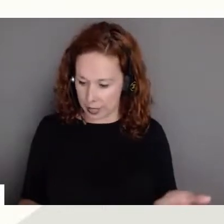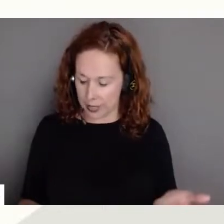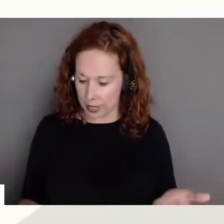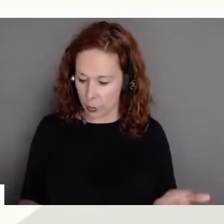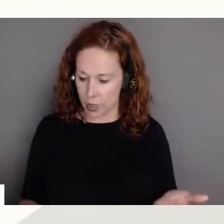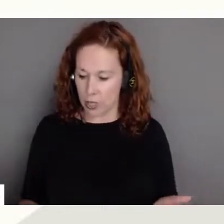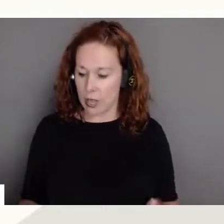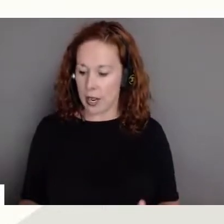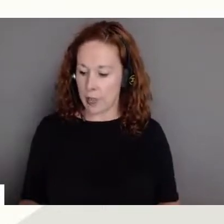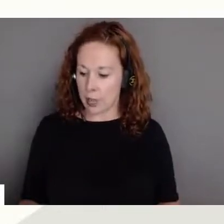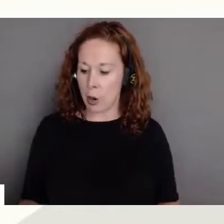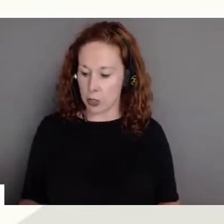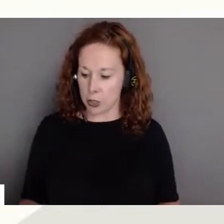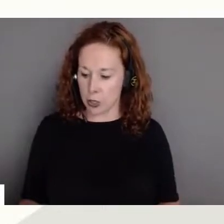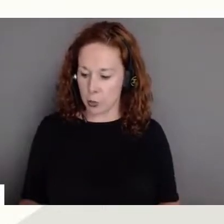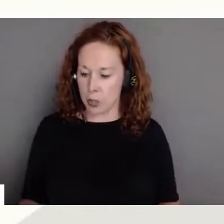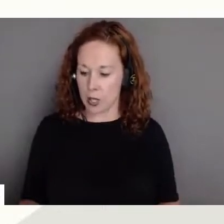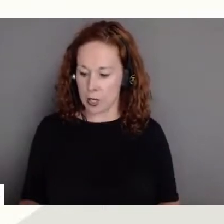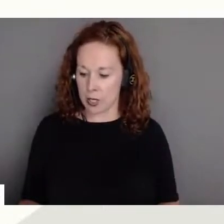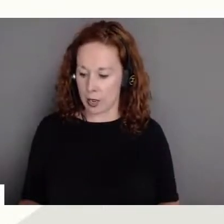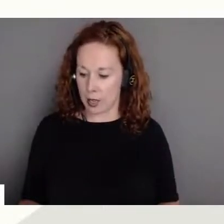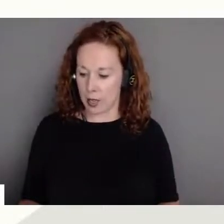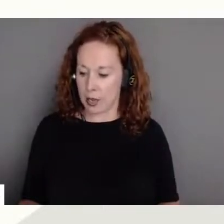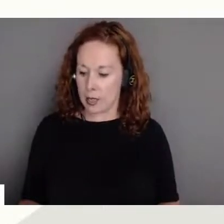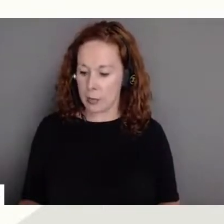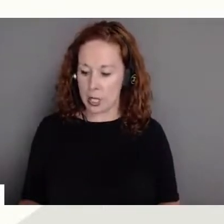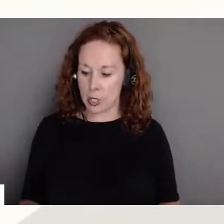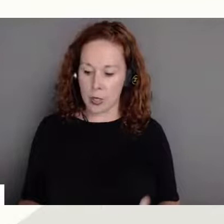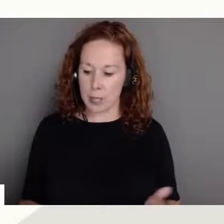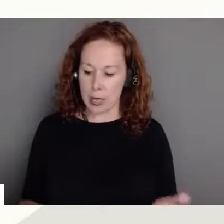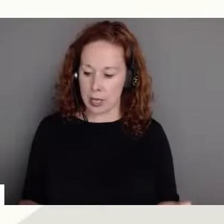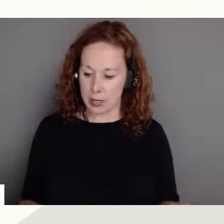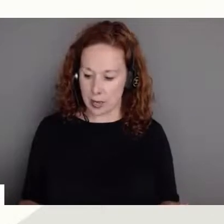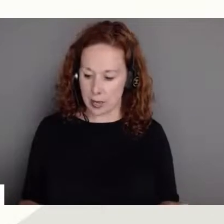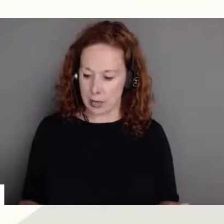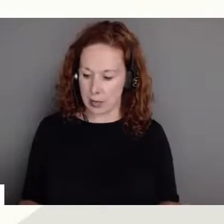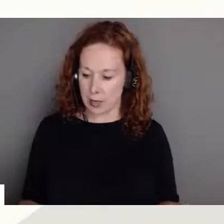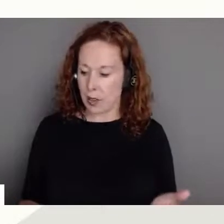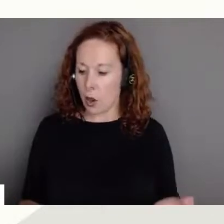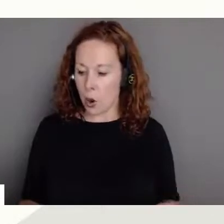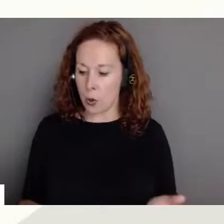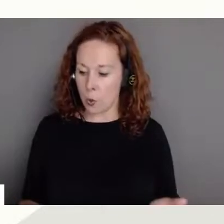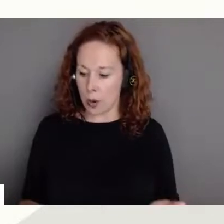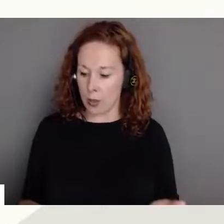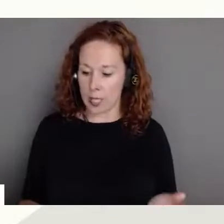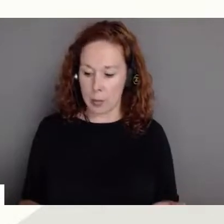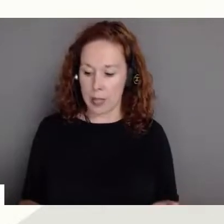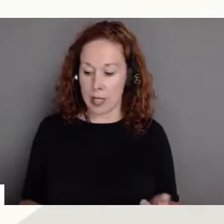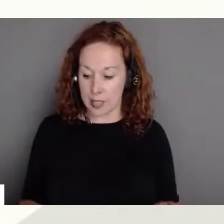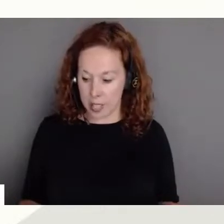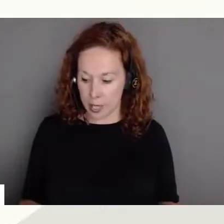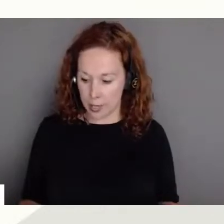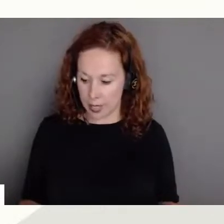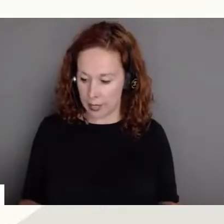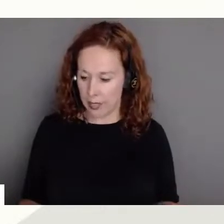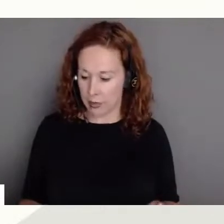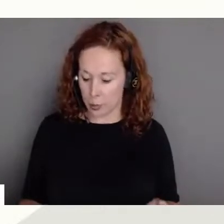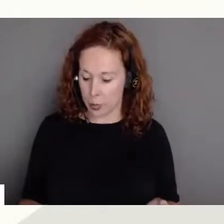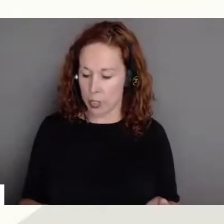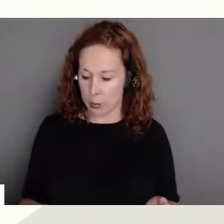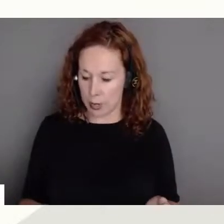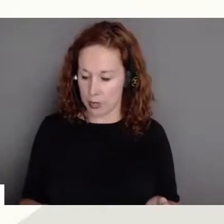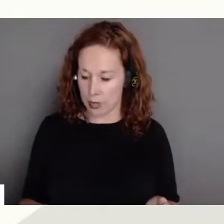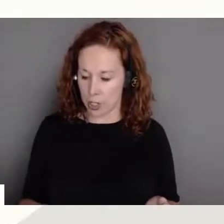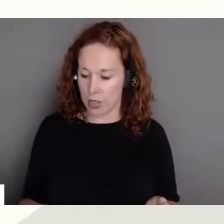out in sign language, and then monitor what they are saying to make sure it is making sense, all the while keeping the integrity of